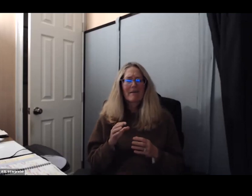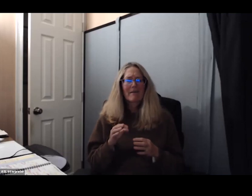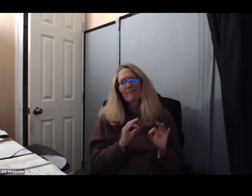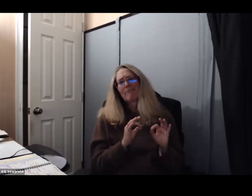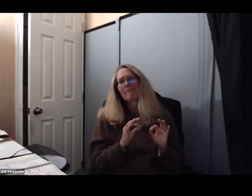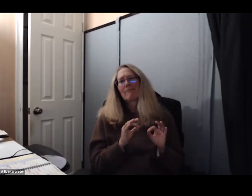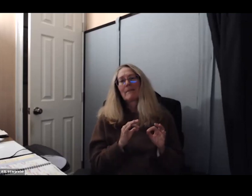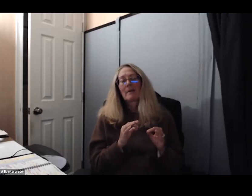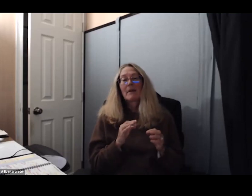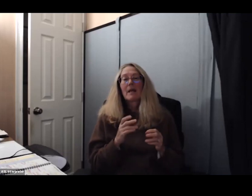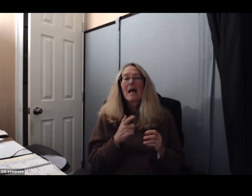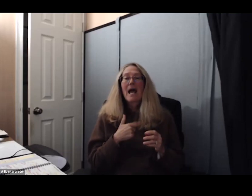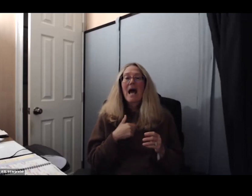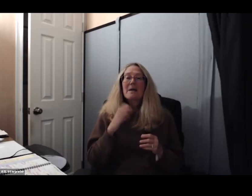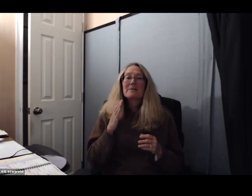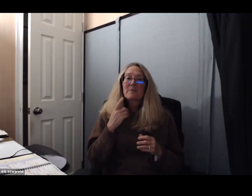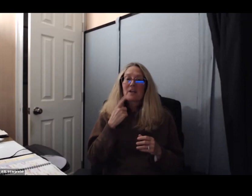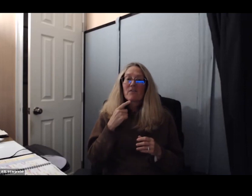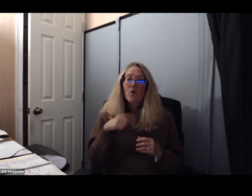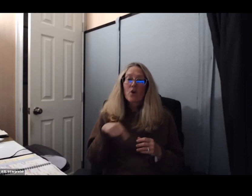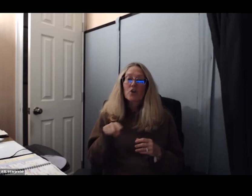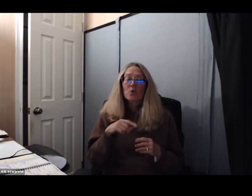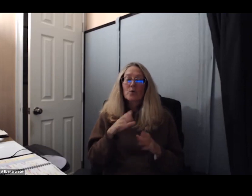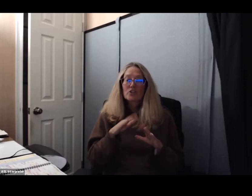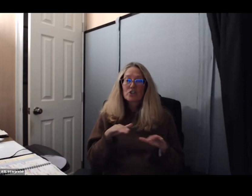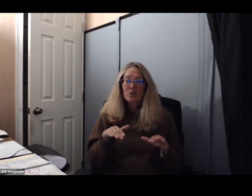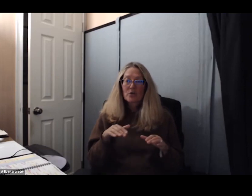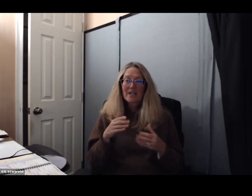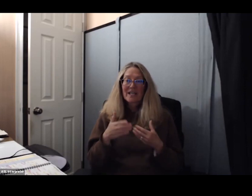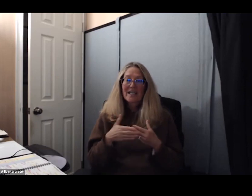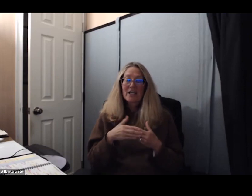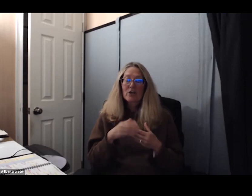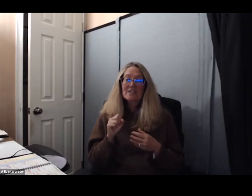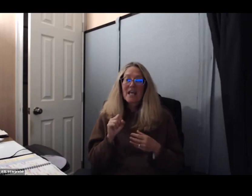Hello, I speak before you today for all children let down by Santa Barbara